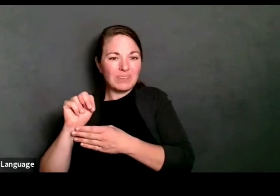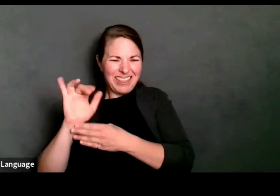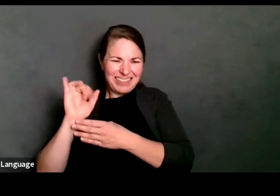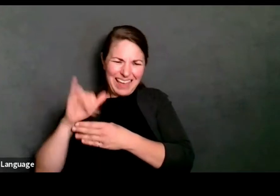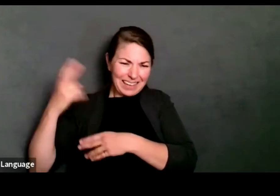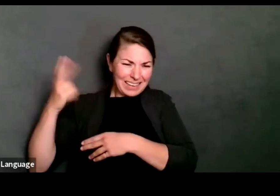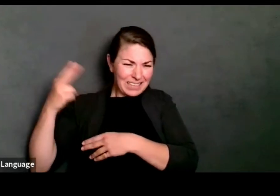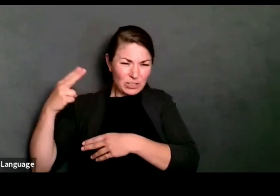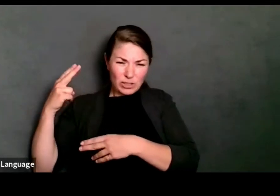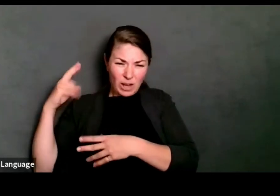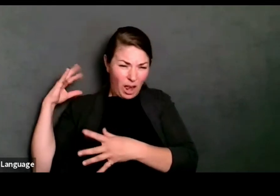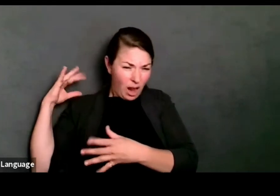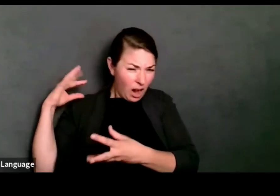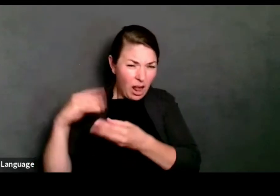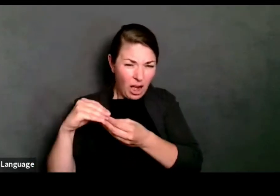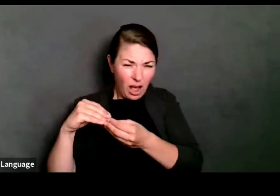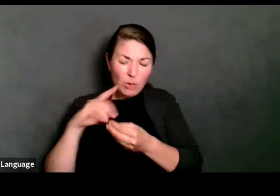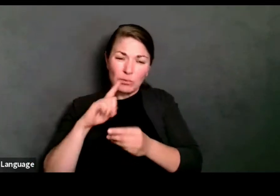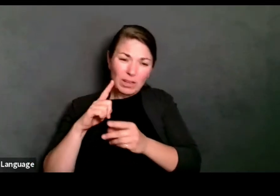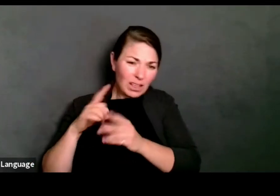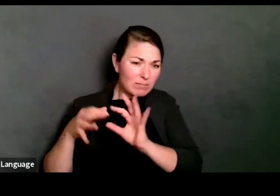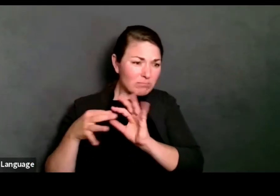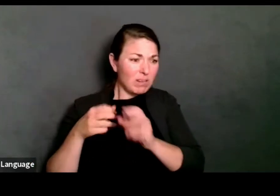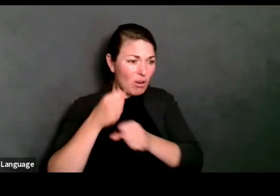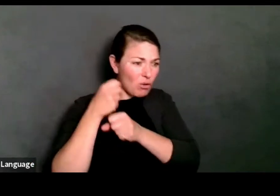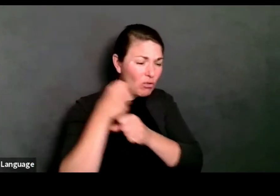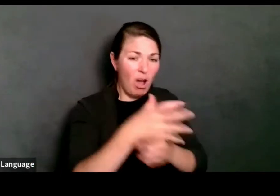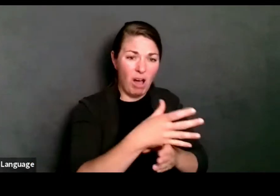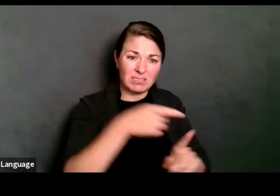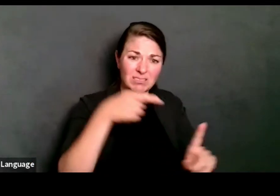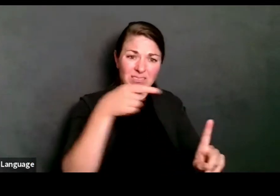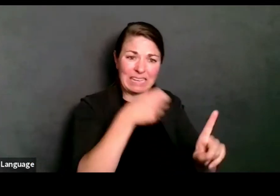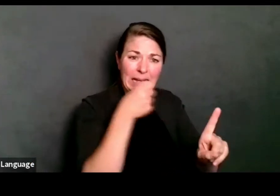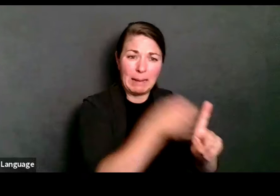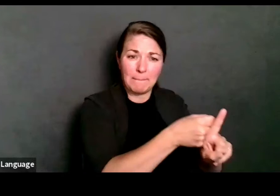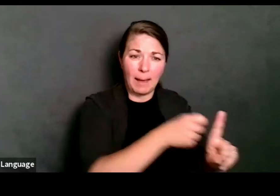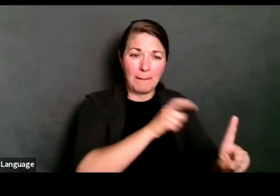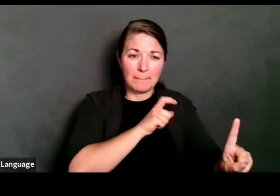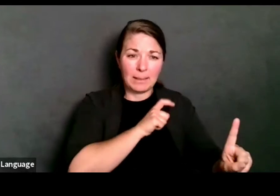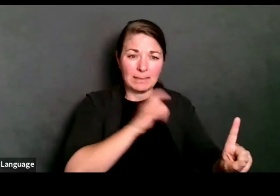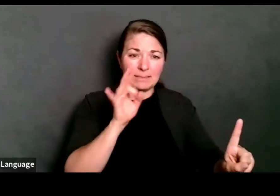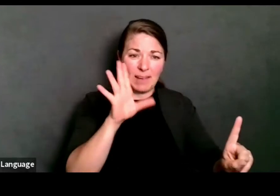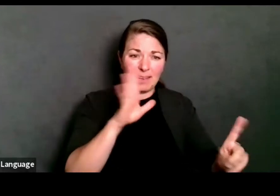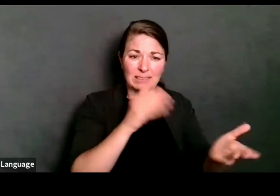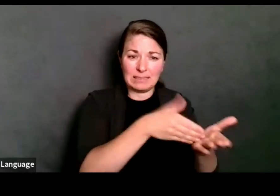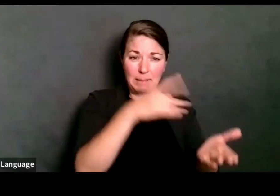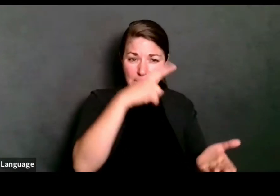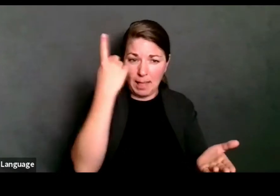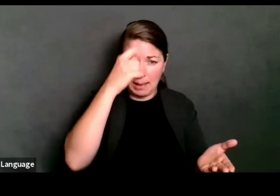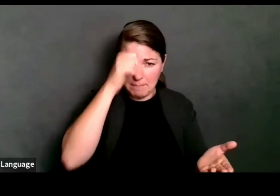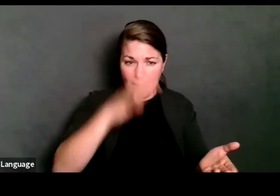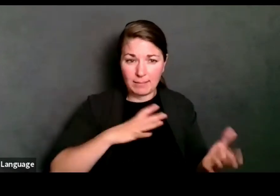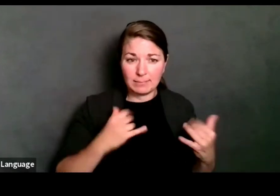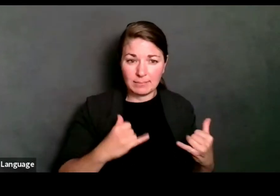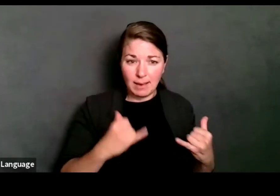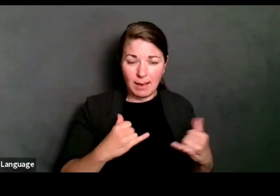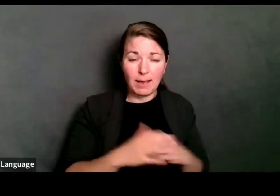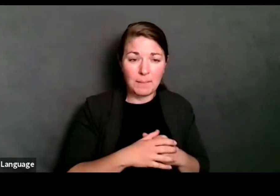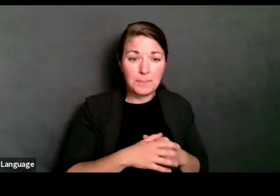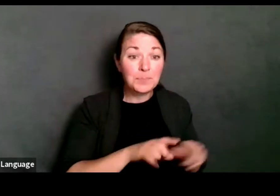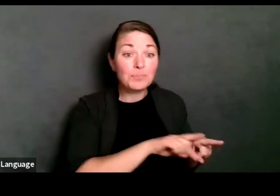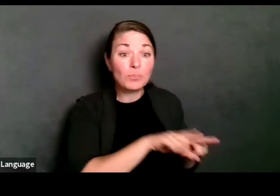to police violence against Black men today. Likewise, on the other side of this narrative about white women as sexually pure is